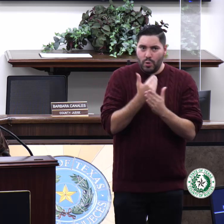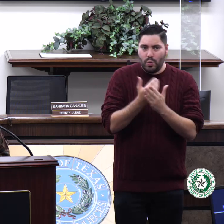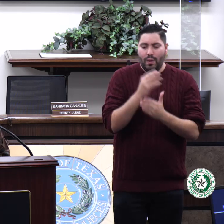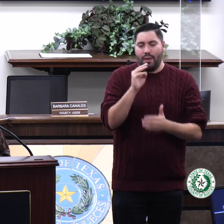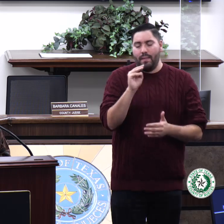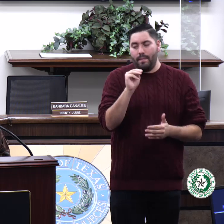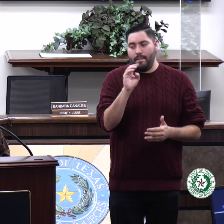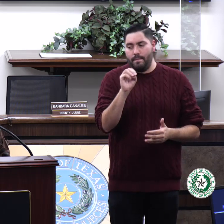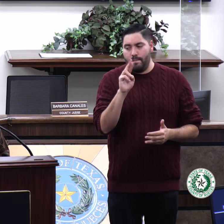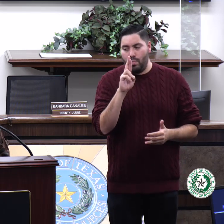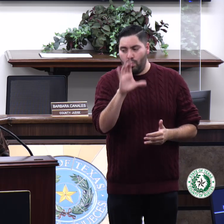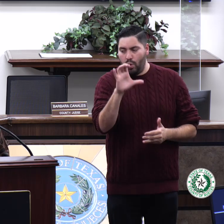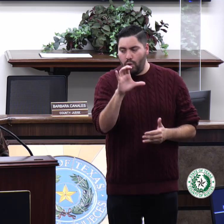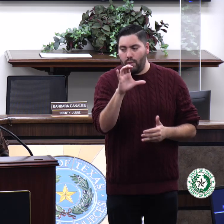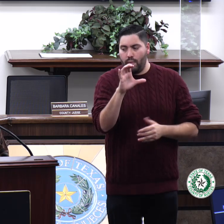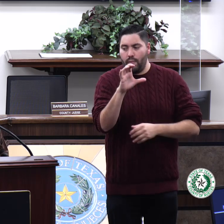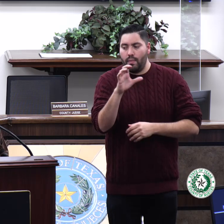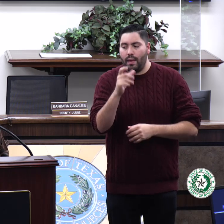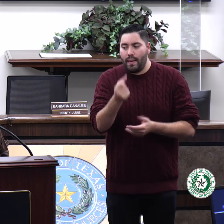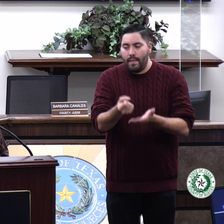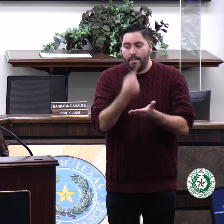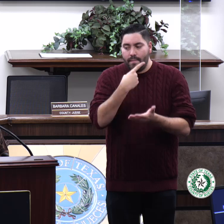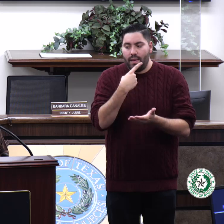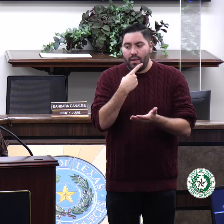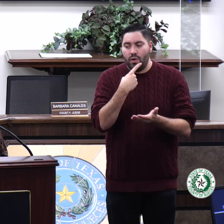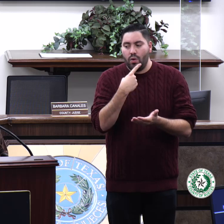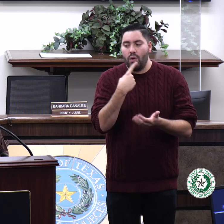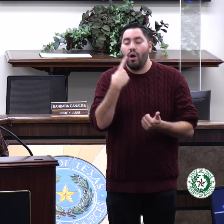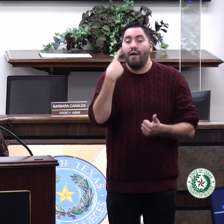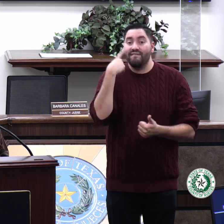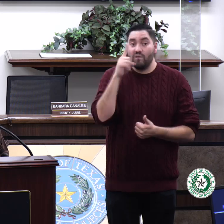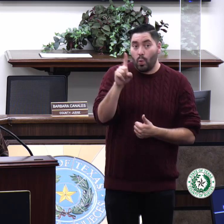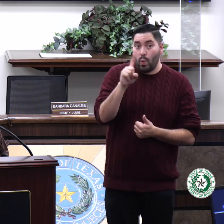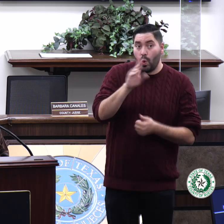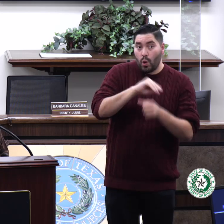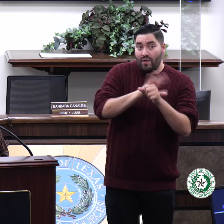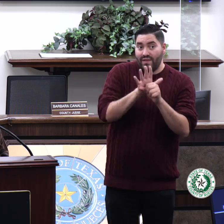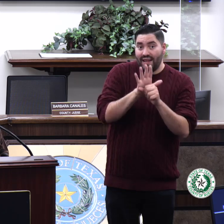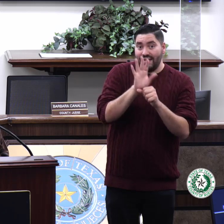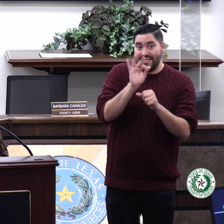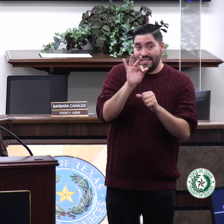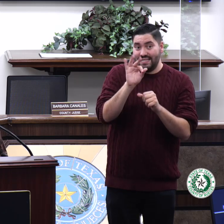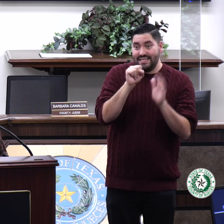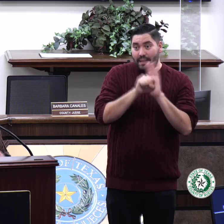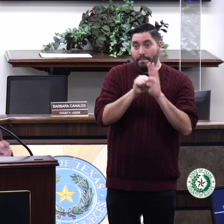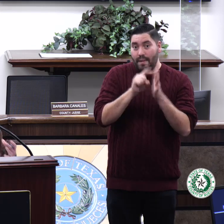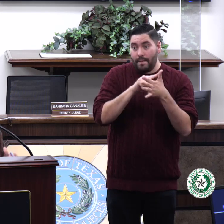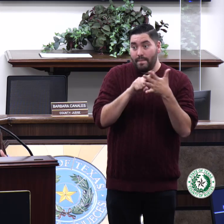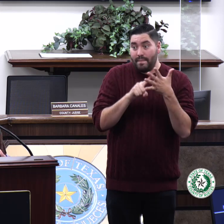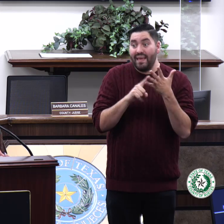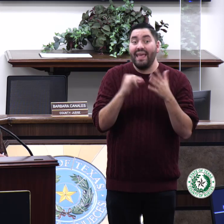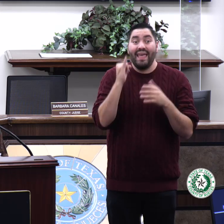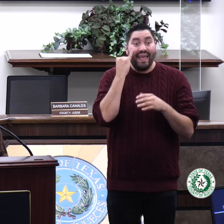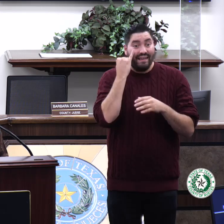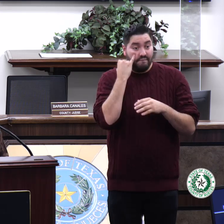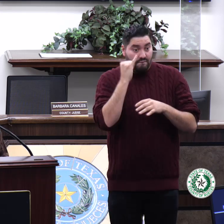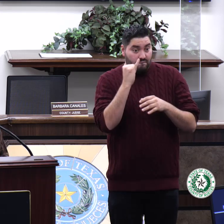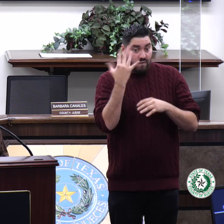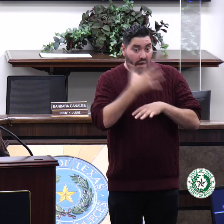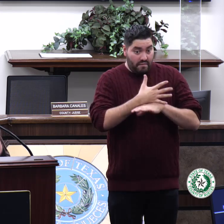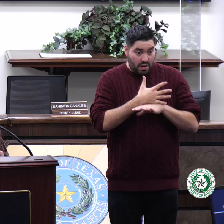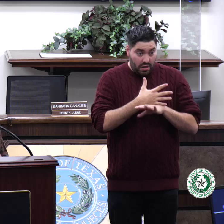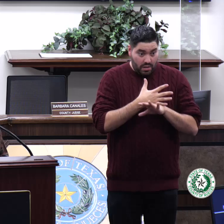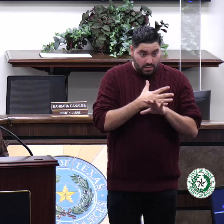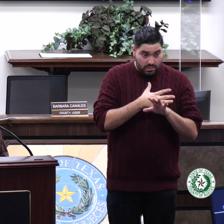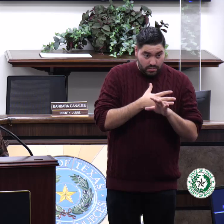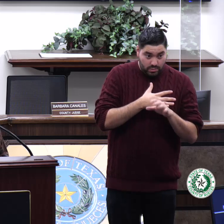pill to battle COVID-19's symptoms. And if it's used within 5 days of the symptoms,